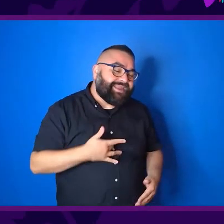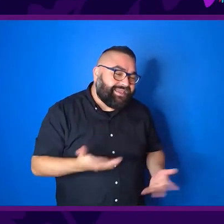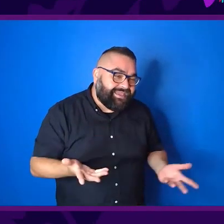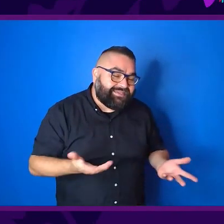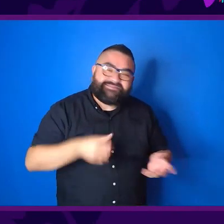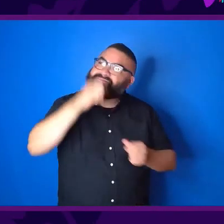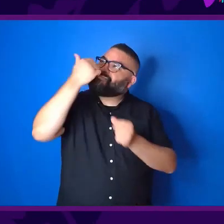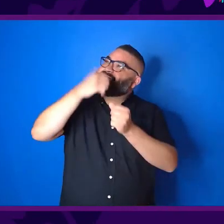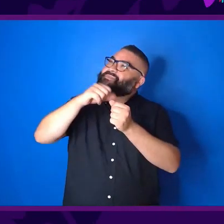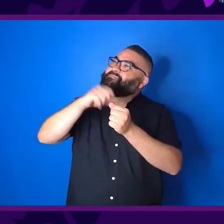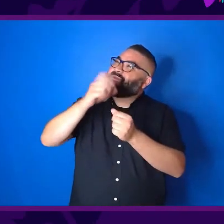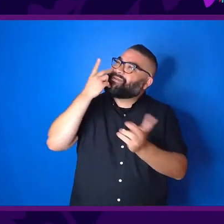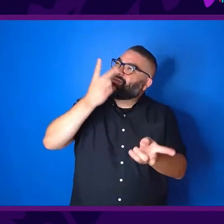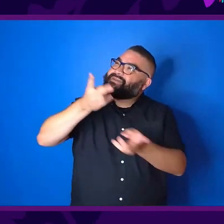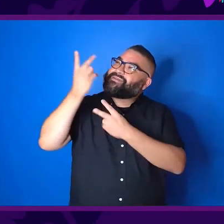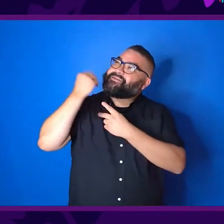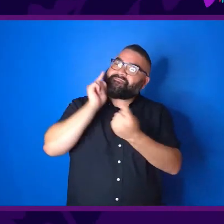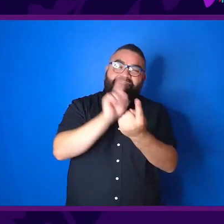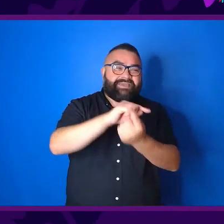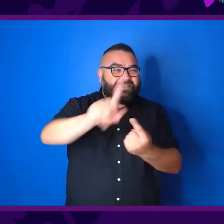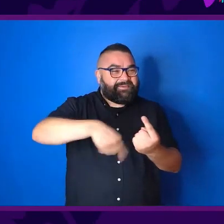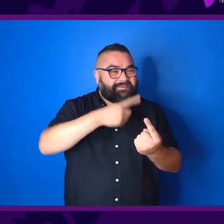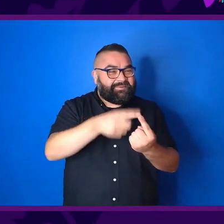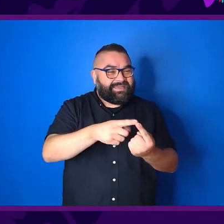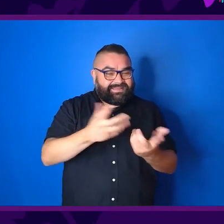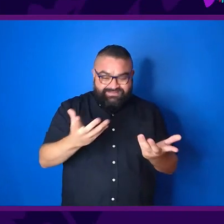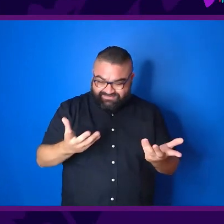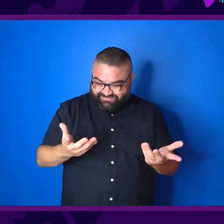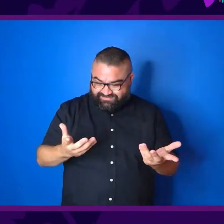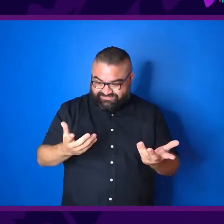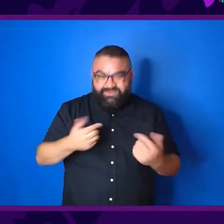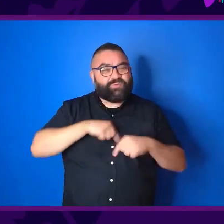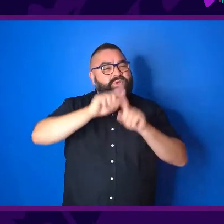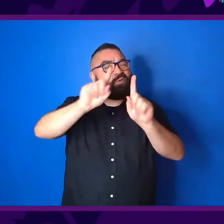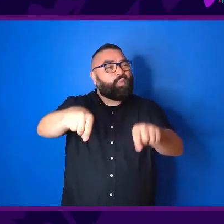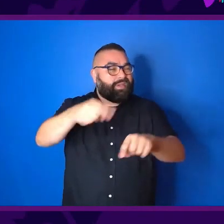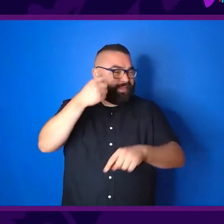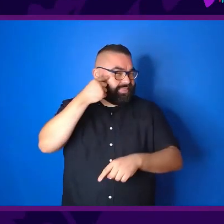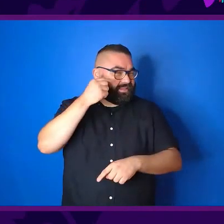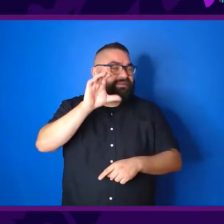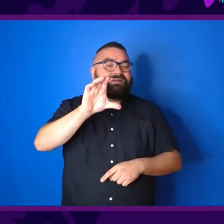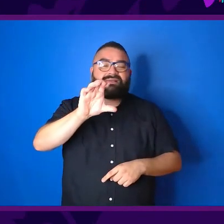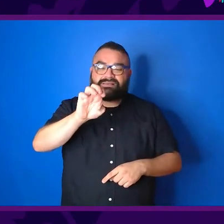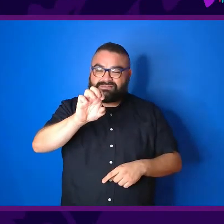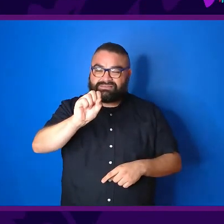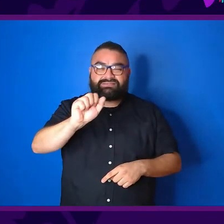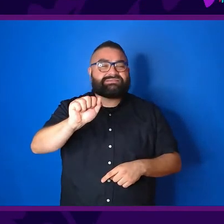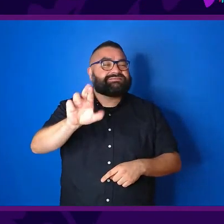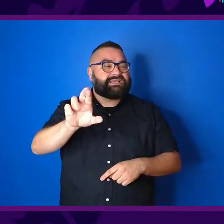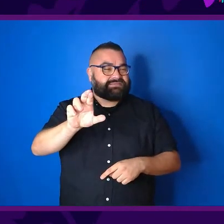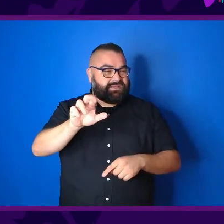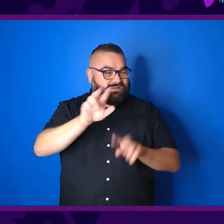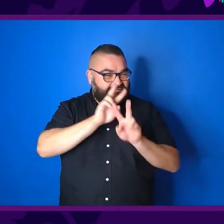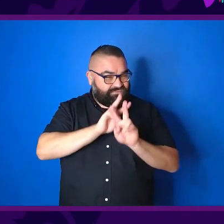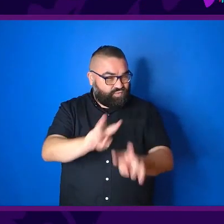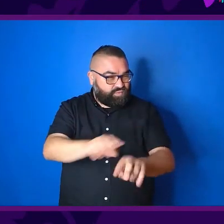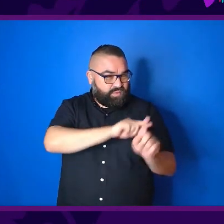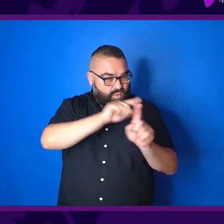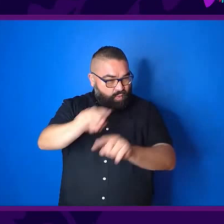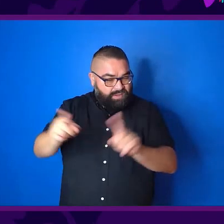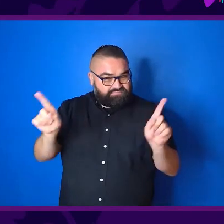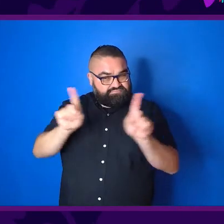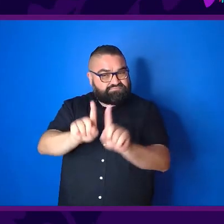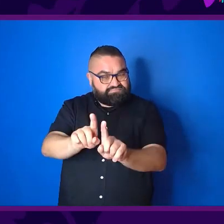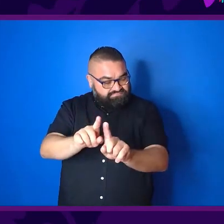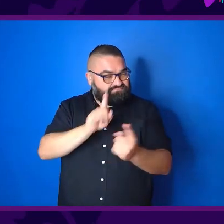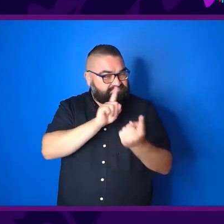and I'm pretty sure it was when we all attended Cesar's funeral. You know, you have been a beacon of hope for our